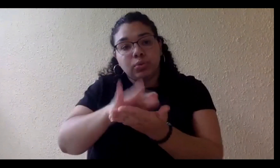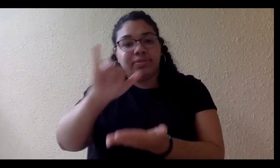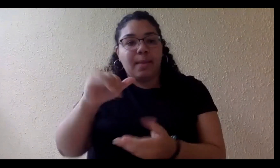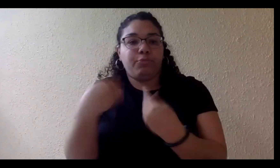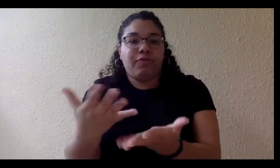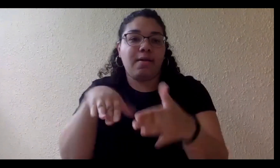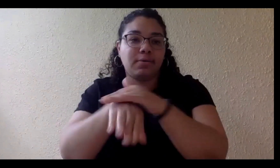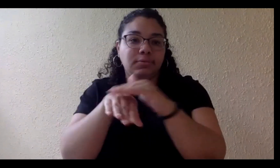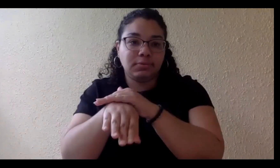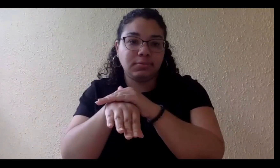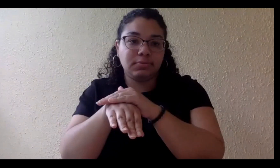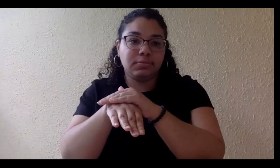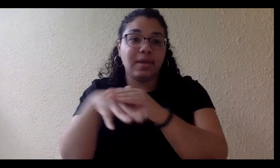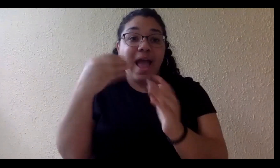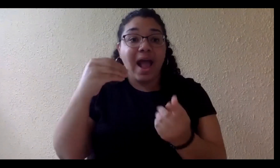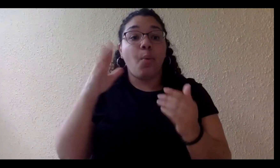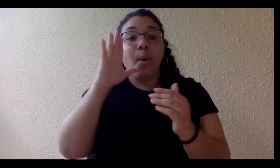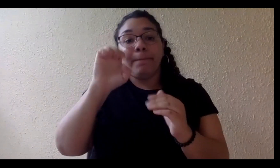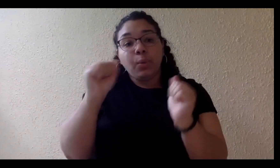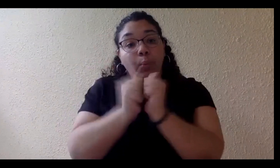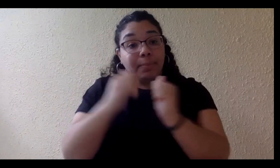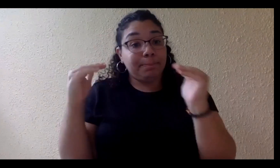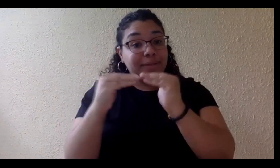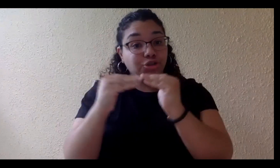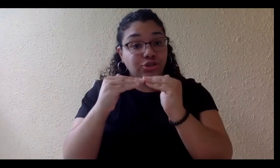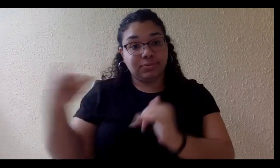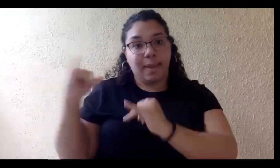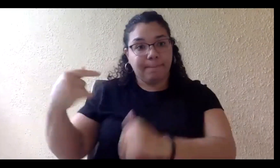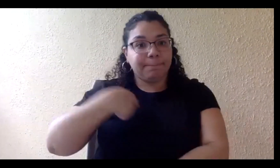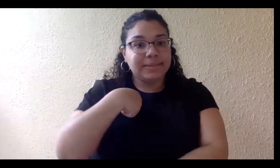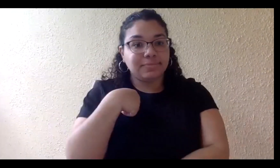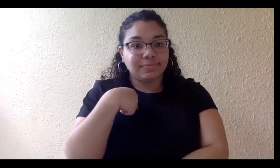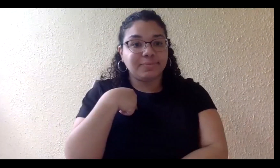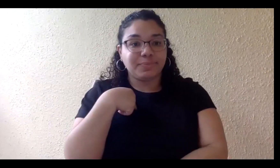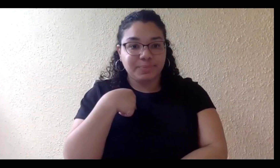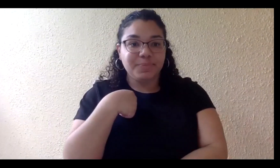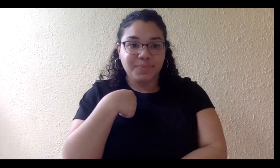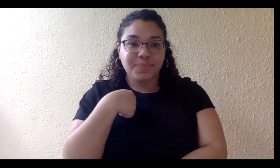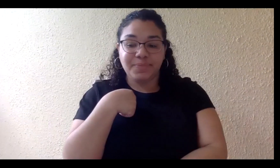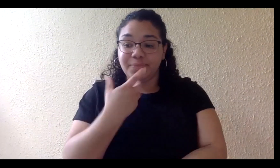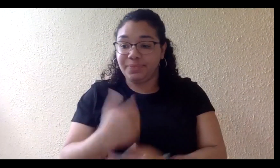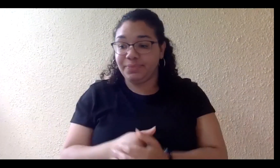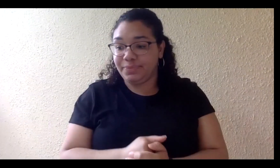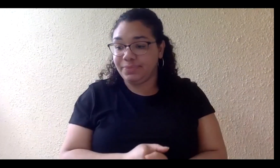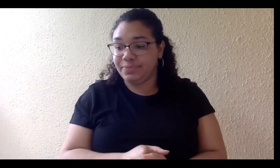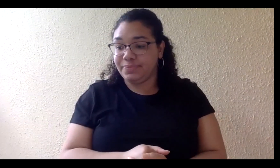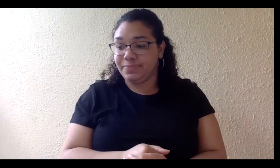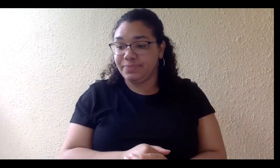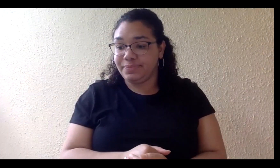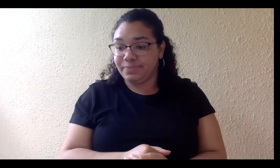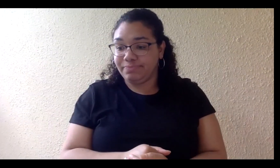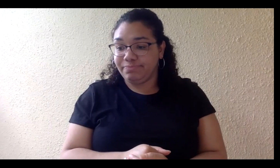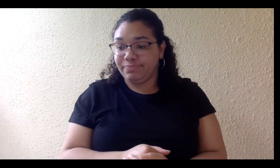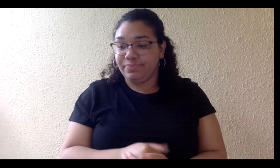to get what I wanted, to be in a better school that would provide me the access that I needed and allow me to be with peers who were like me.